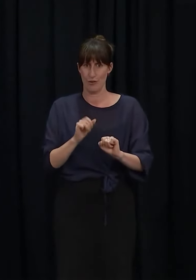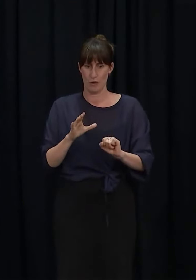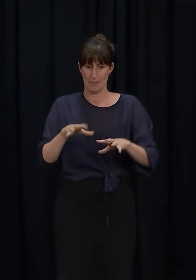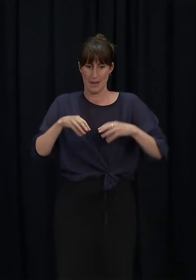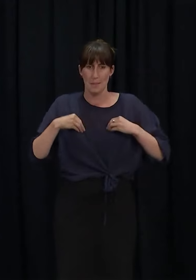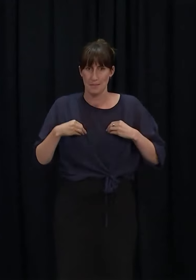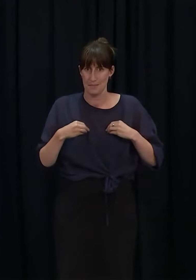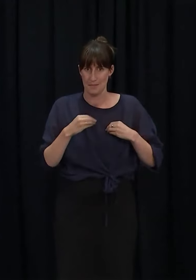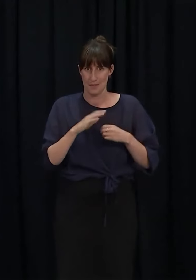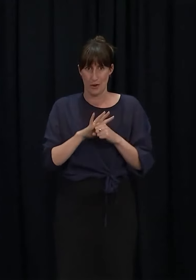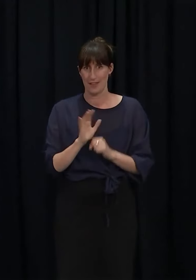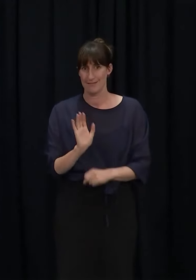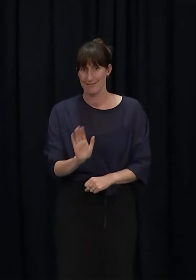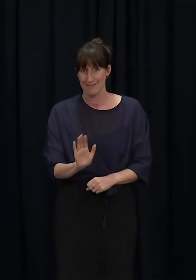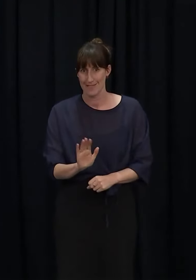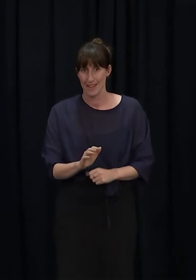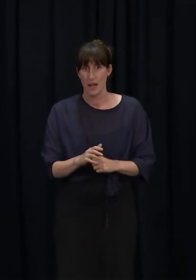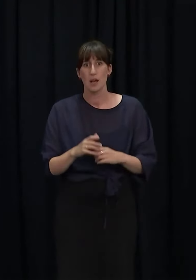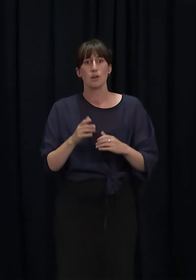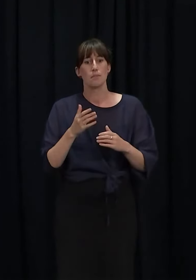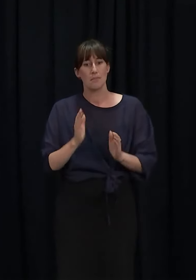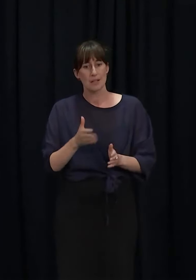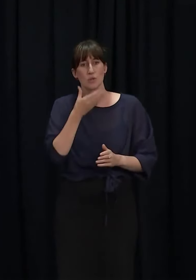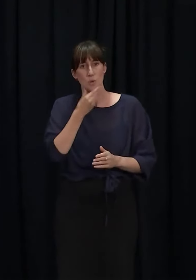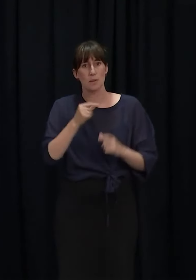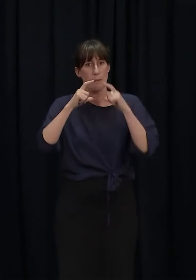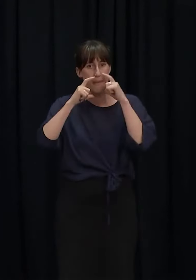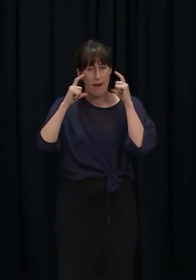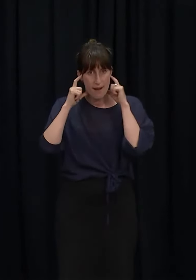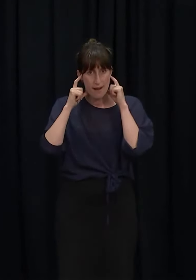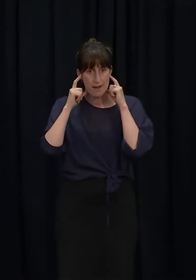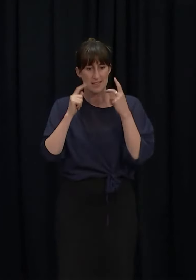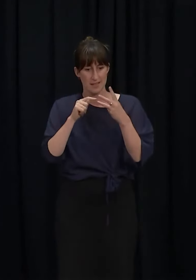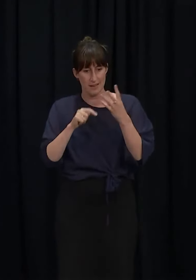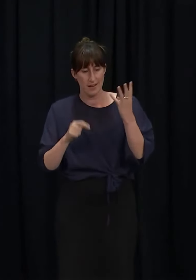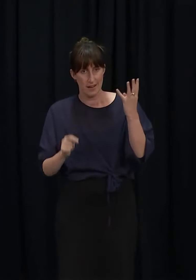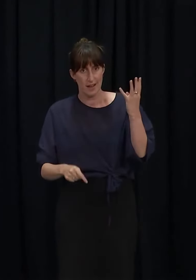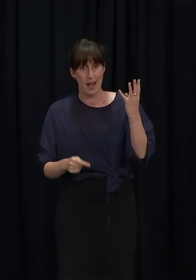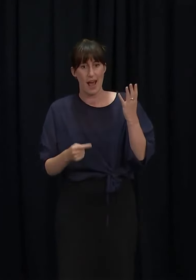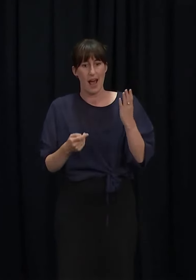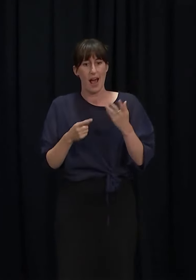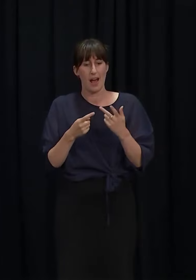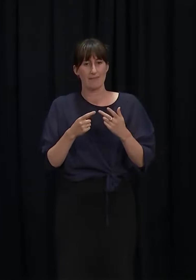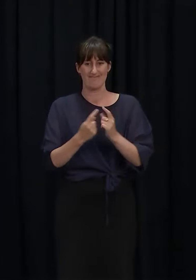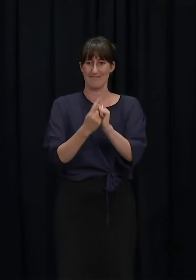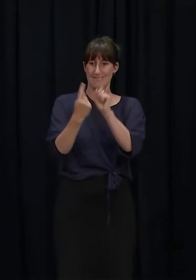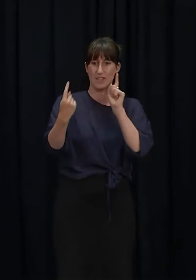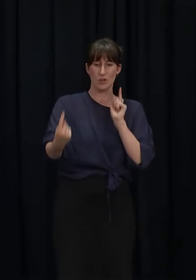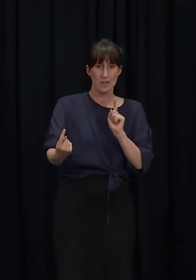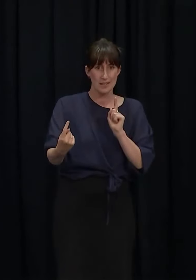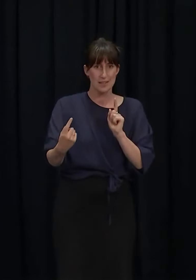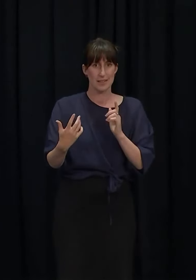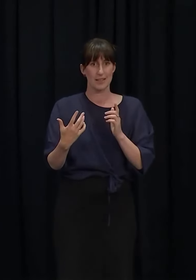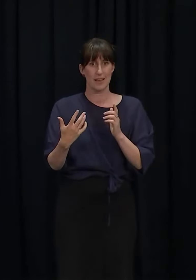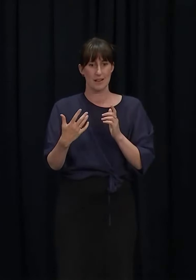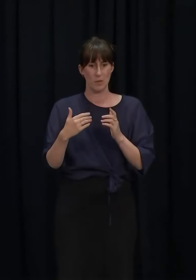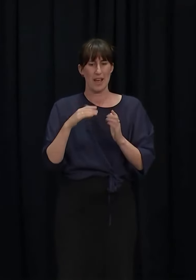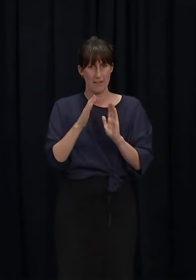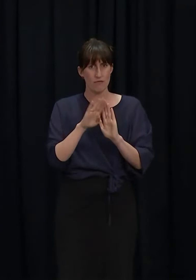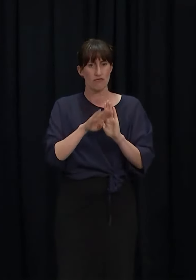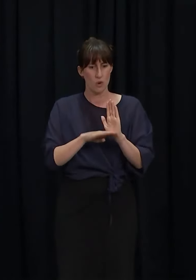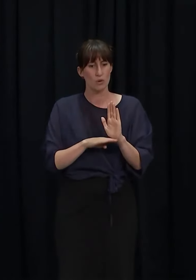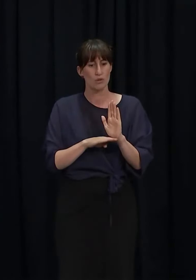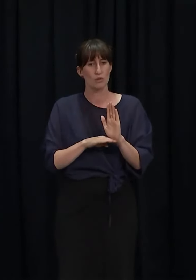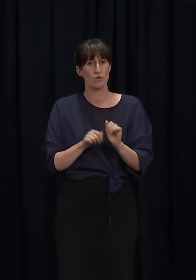mask use, and we've put out more guidance and requirements today to protect workers. Social distancing, and we have requirements there to